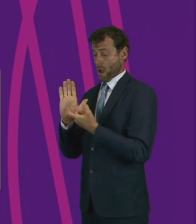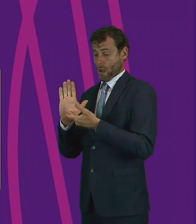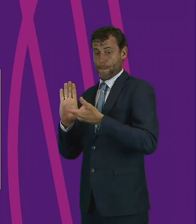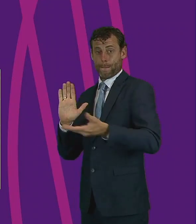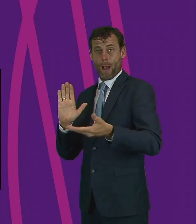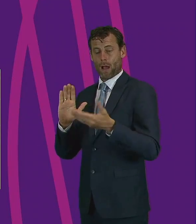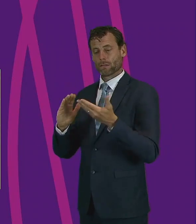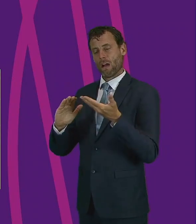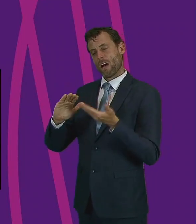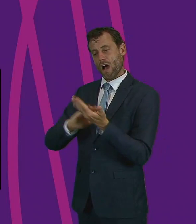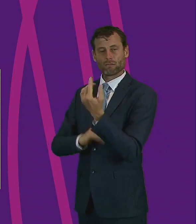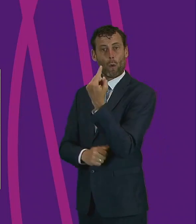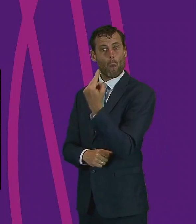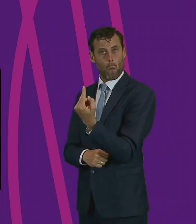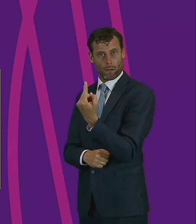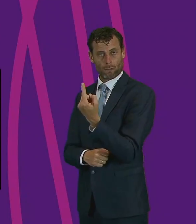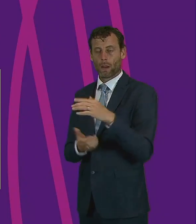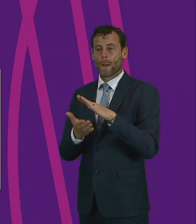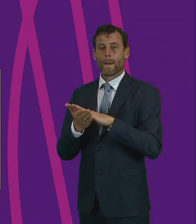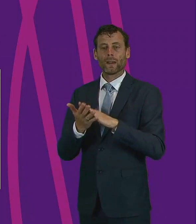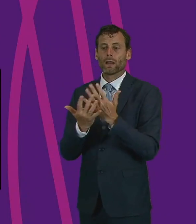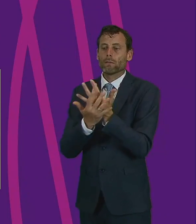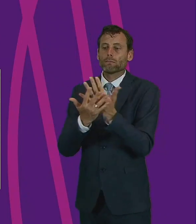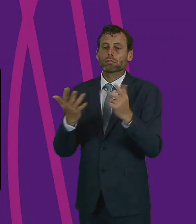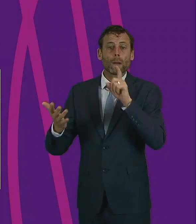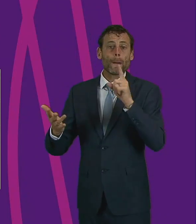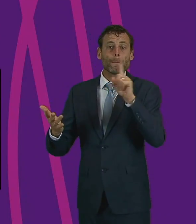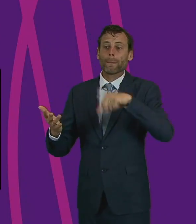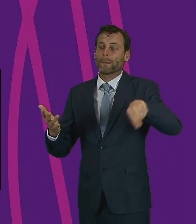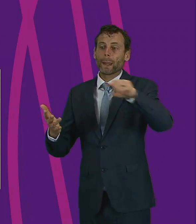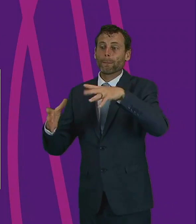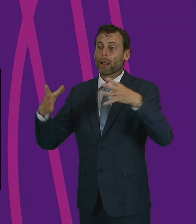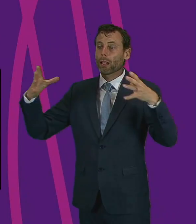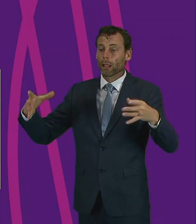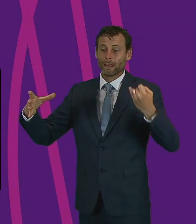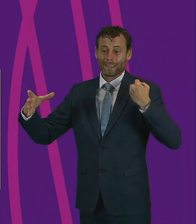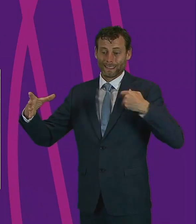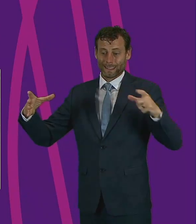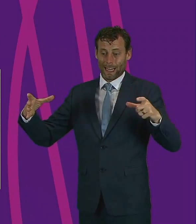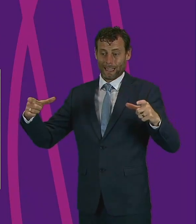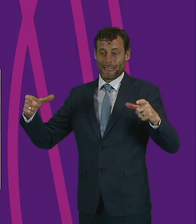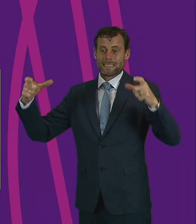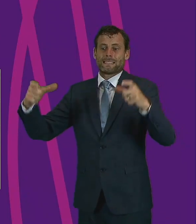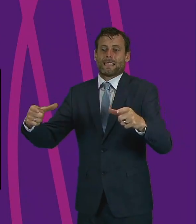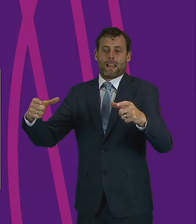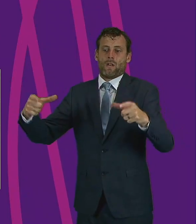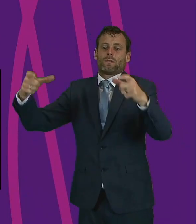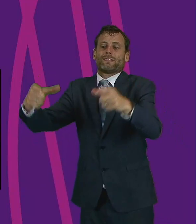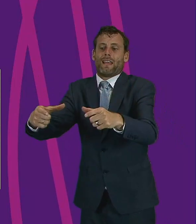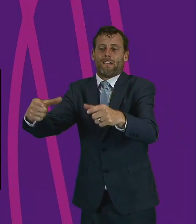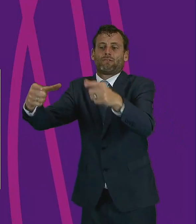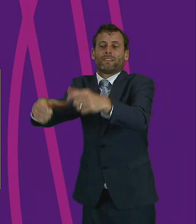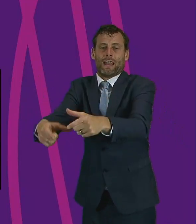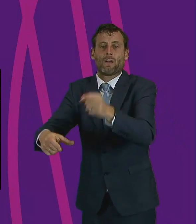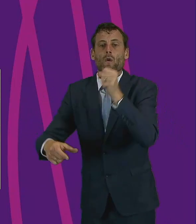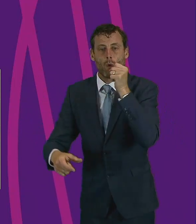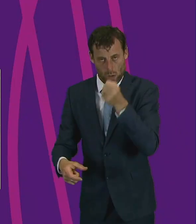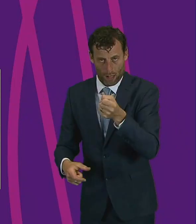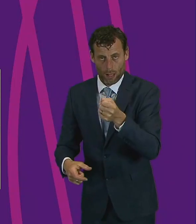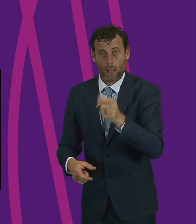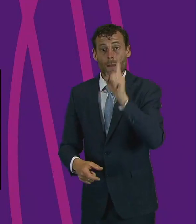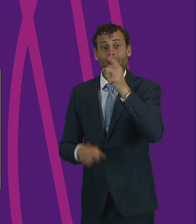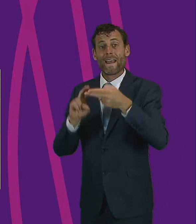overall prevalence will steadily decline. But conversely, if the R rate goes above 1, that means the number of infections are